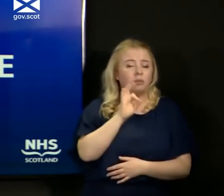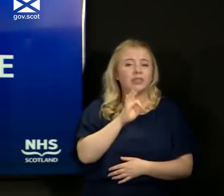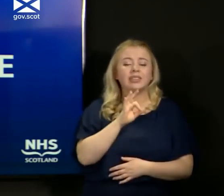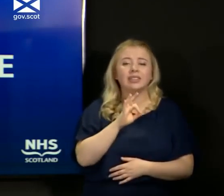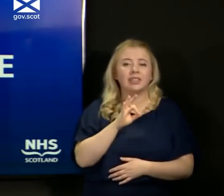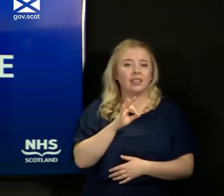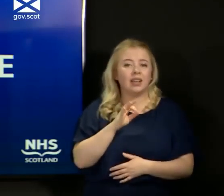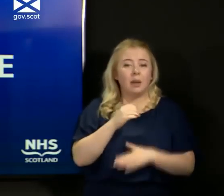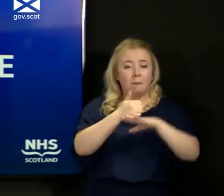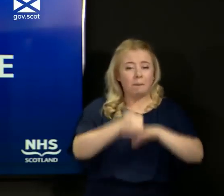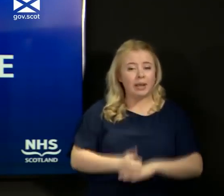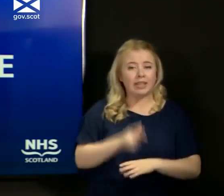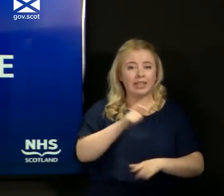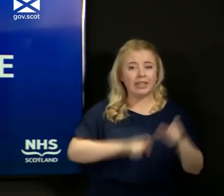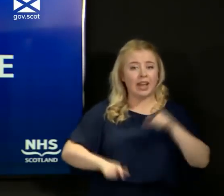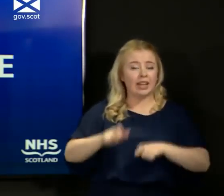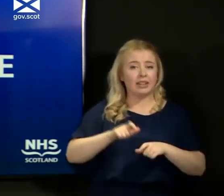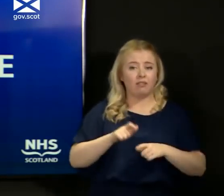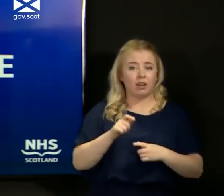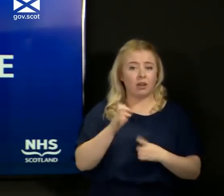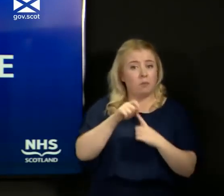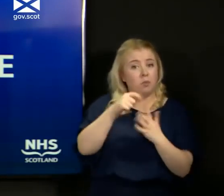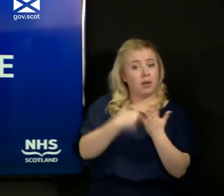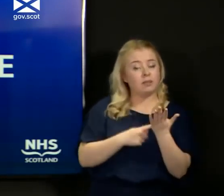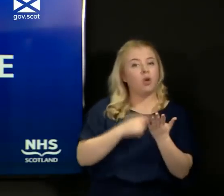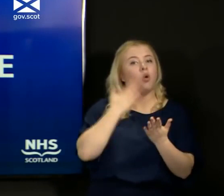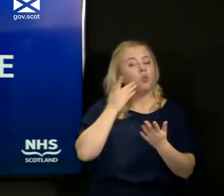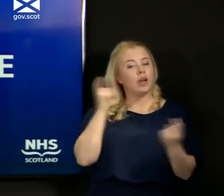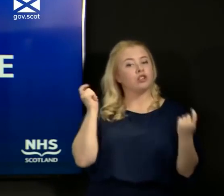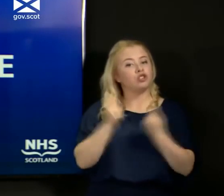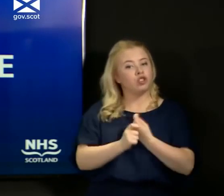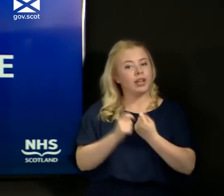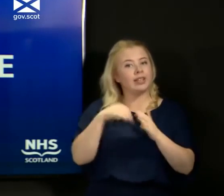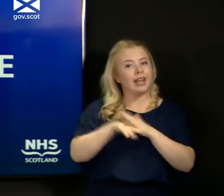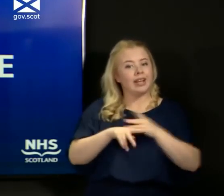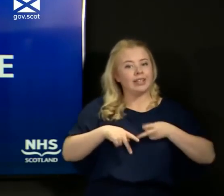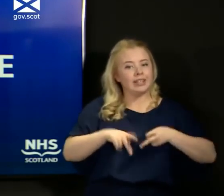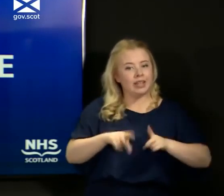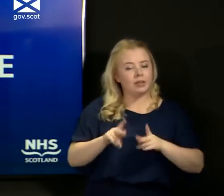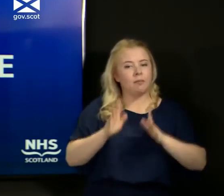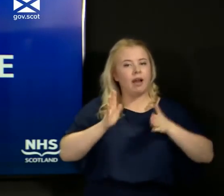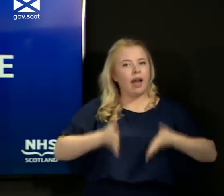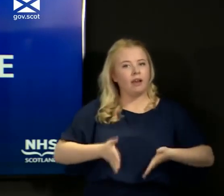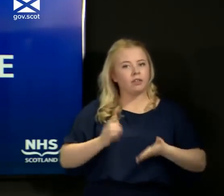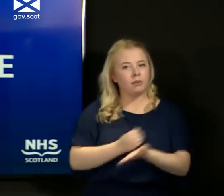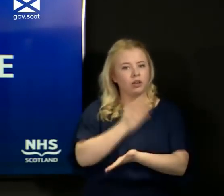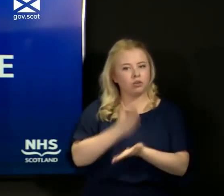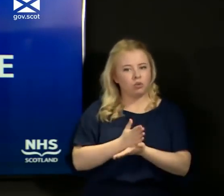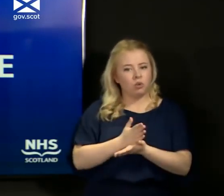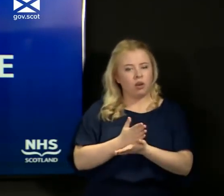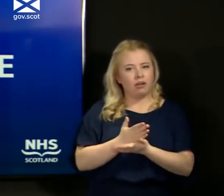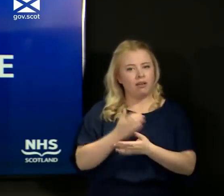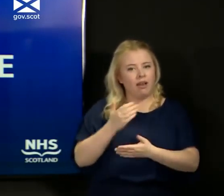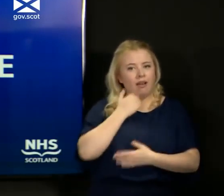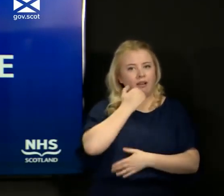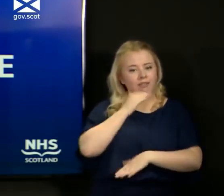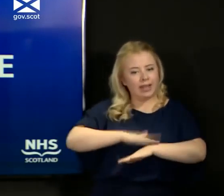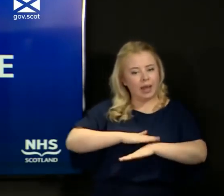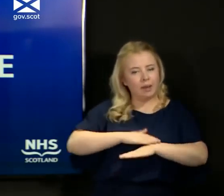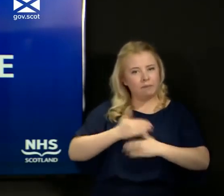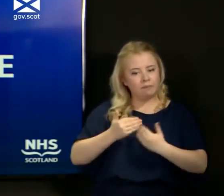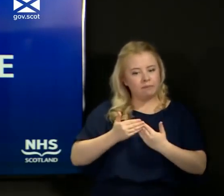it's a basic scientific principle that actually once you've made a change within the system as well, you need to be able to assess that change and make